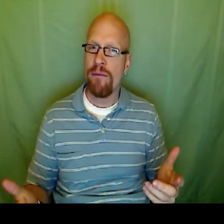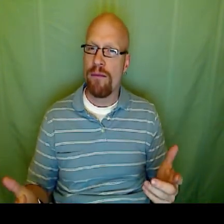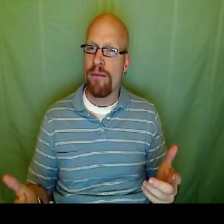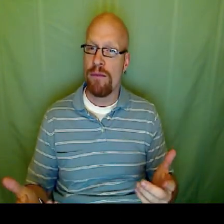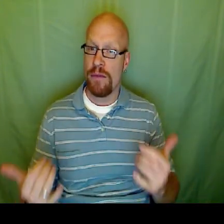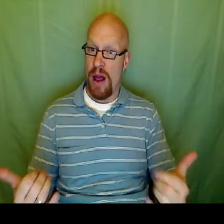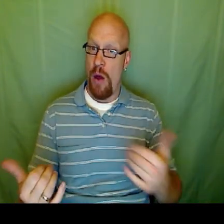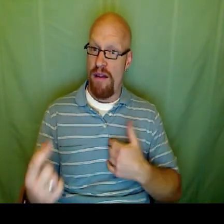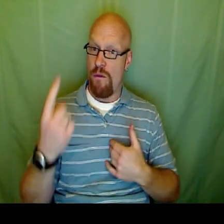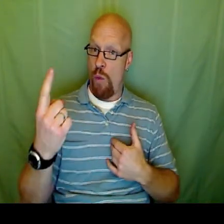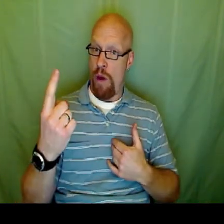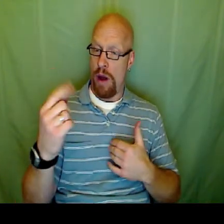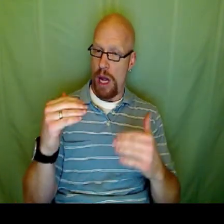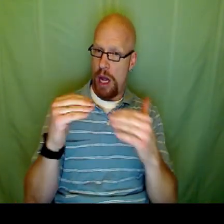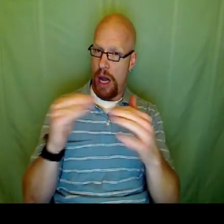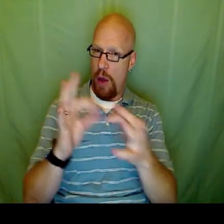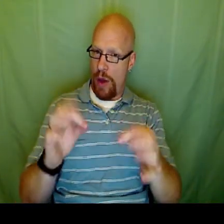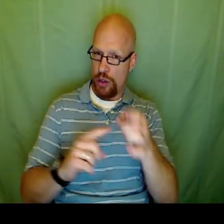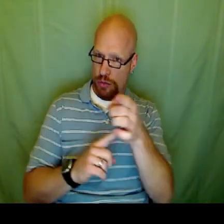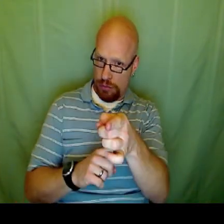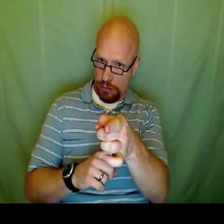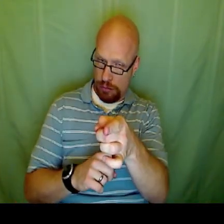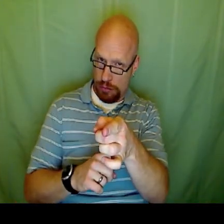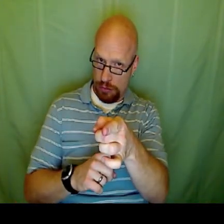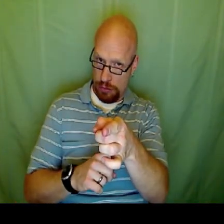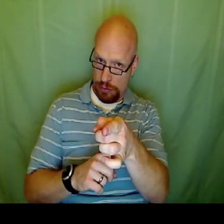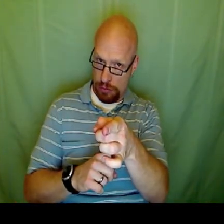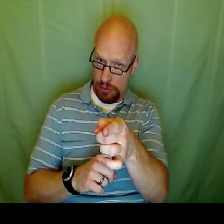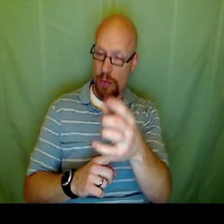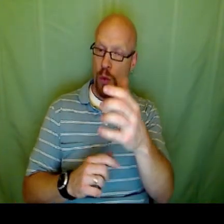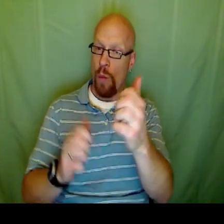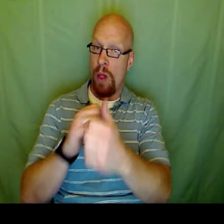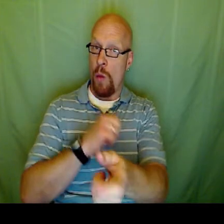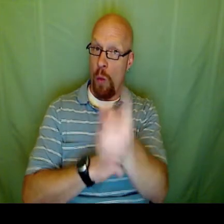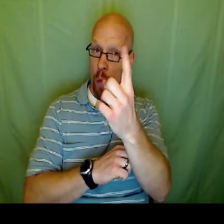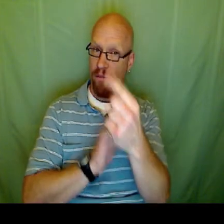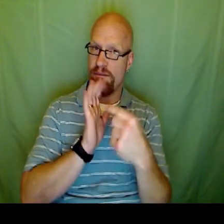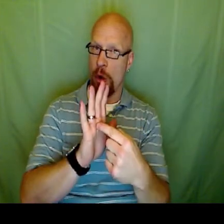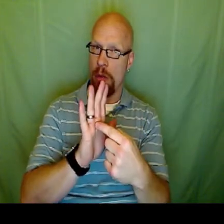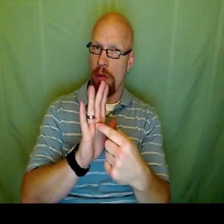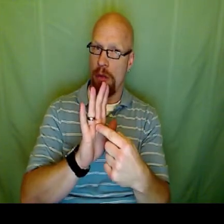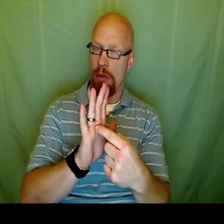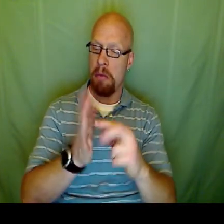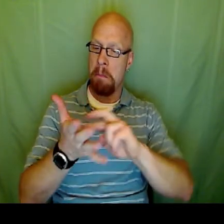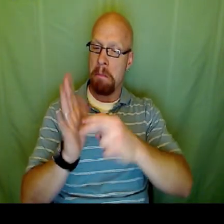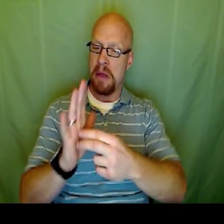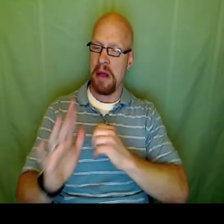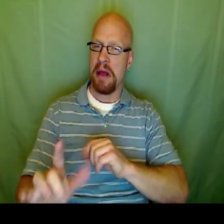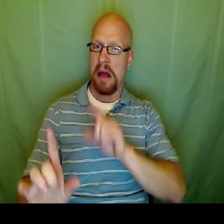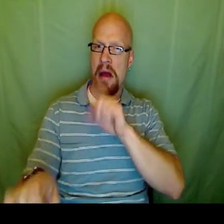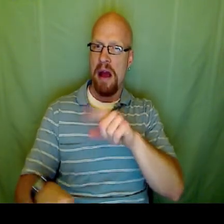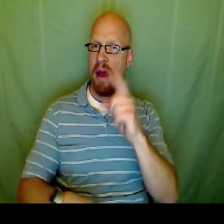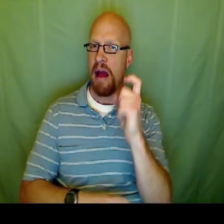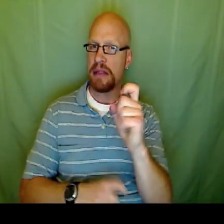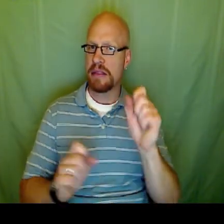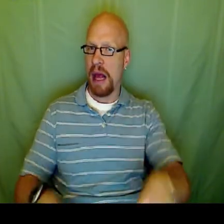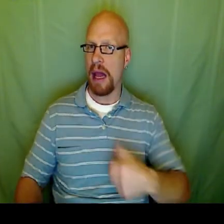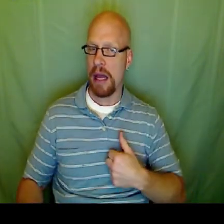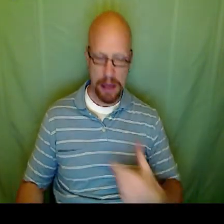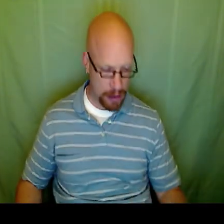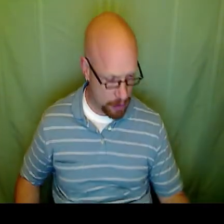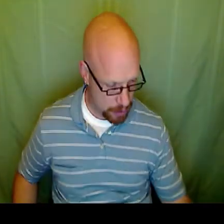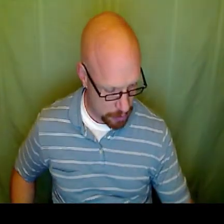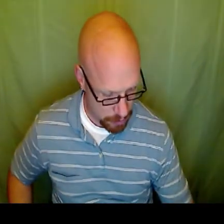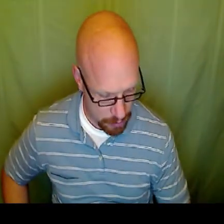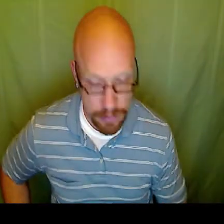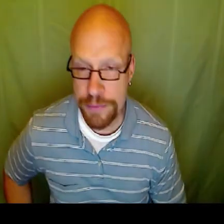two equations. Three variables, three equations, and so on and so forth. Now we have